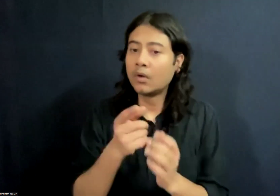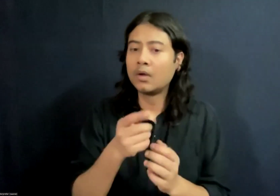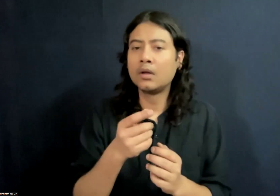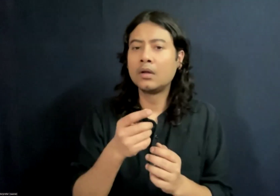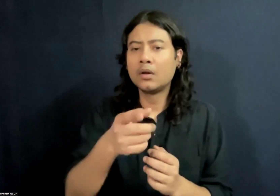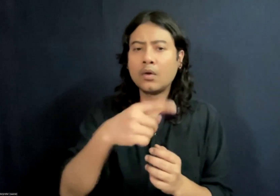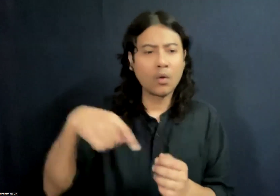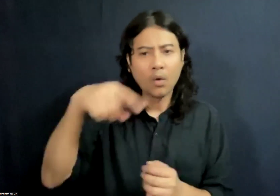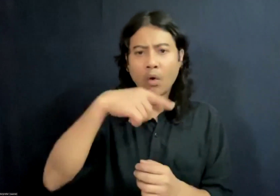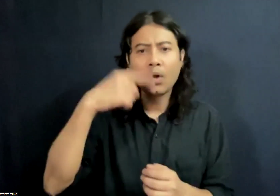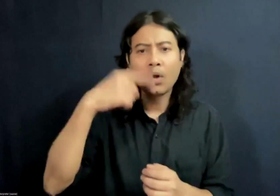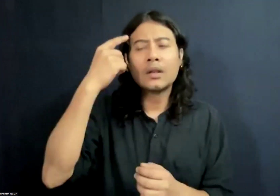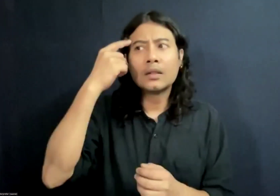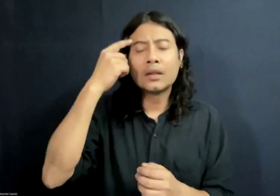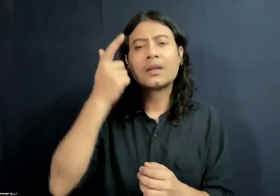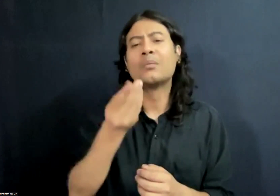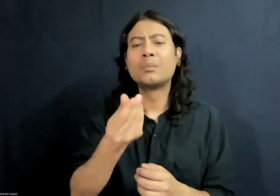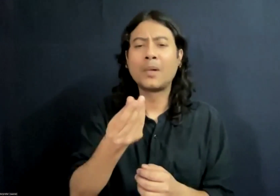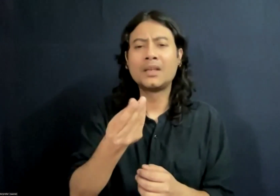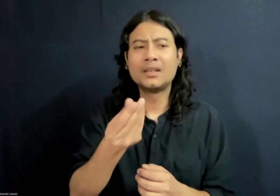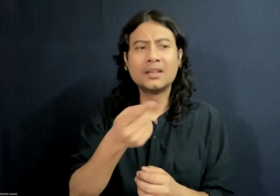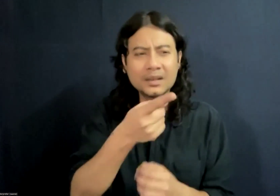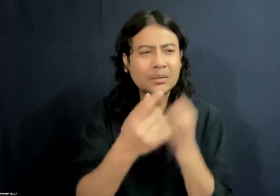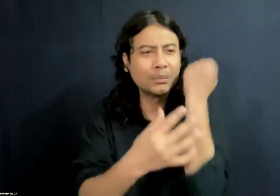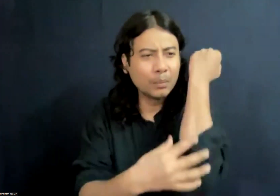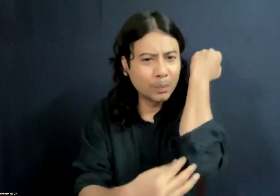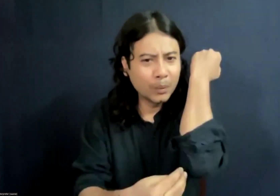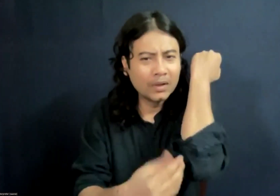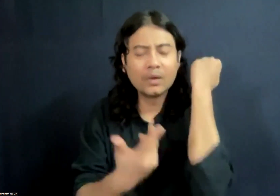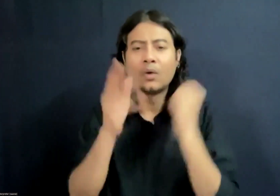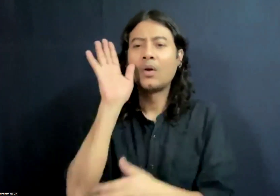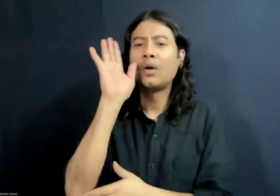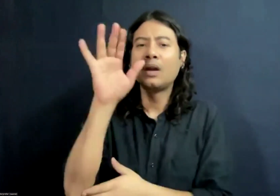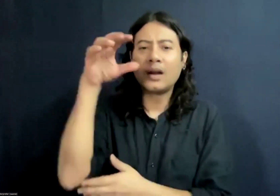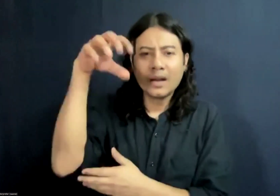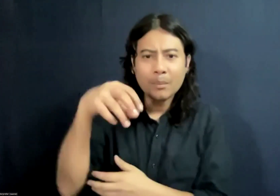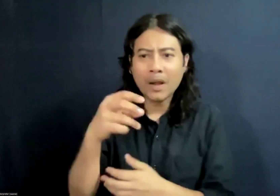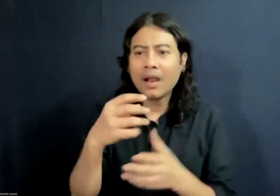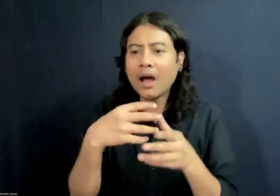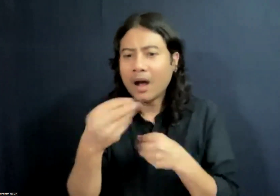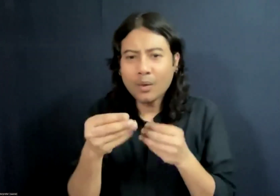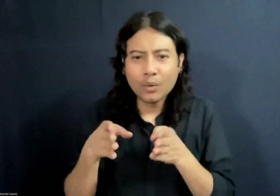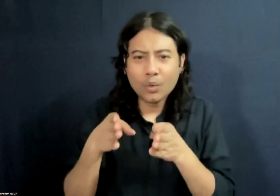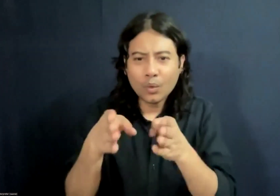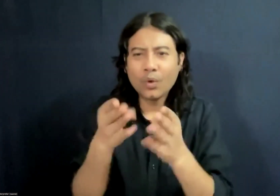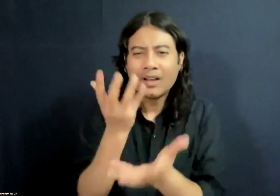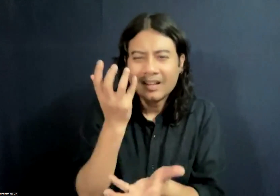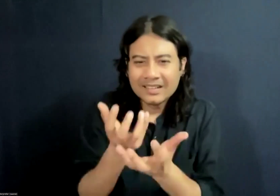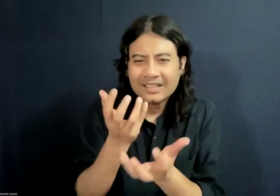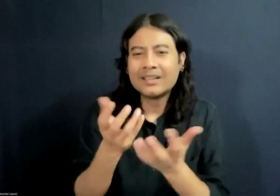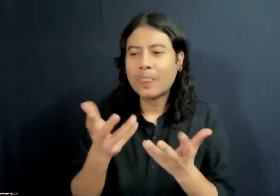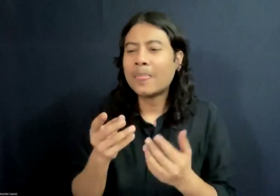what we generally think when we're thinking about donation or we're thinking about charity. But when we read Bhagavad